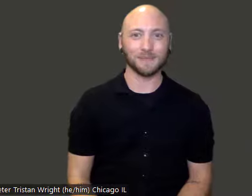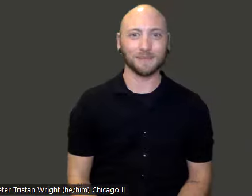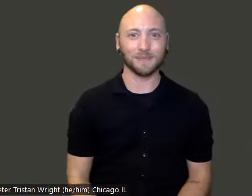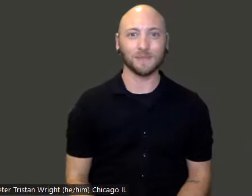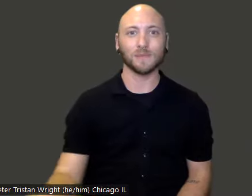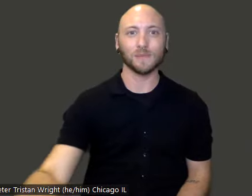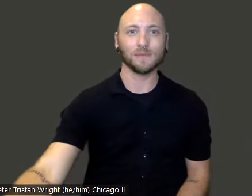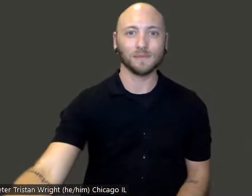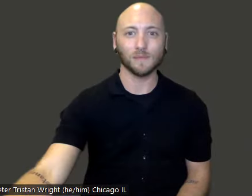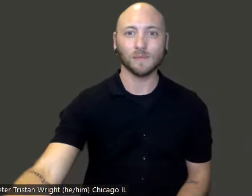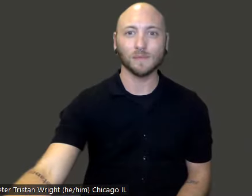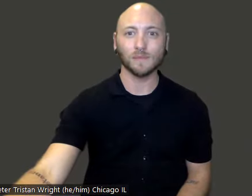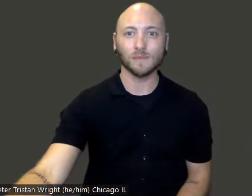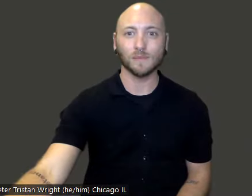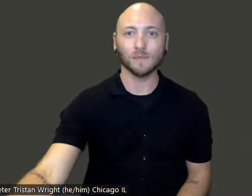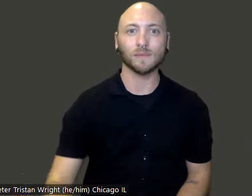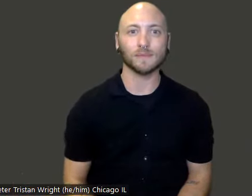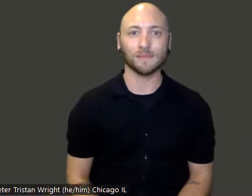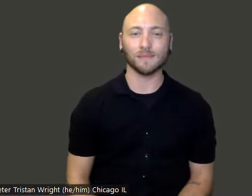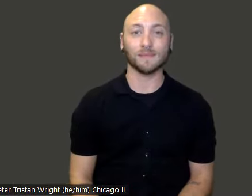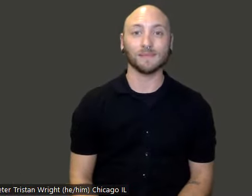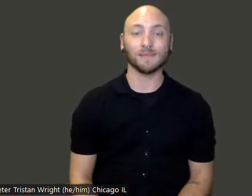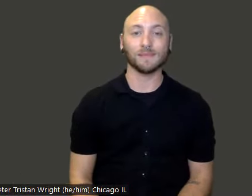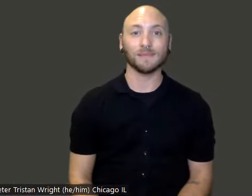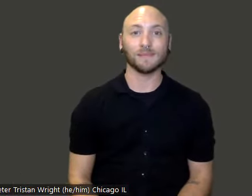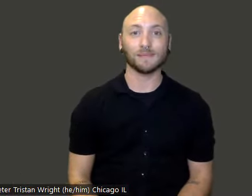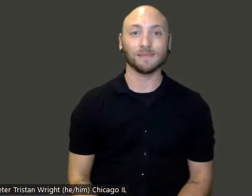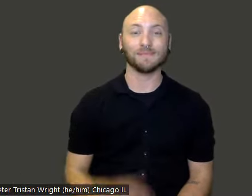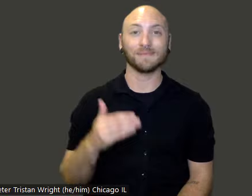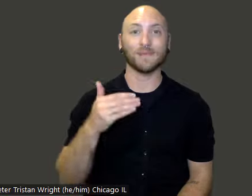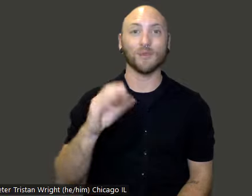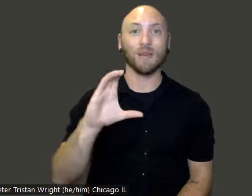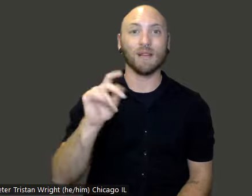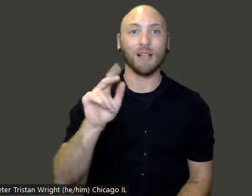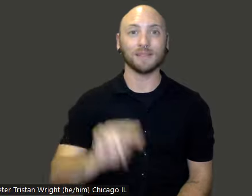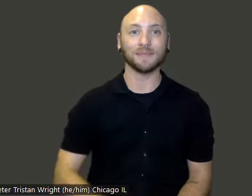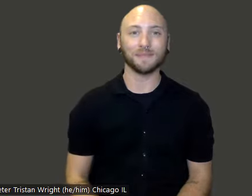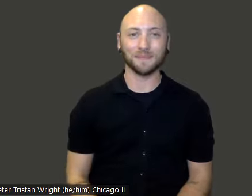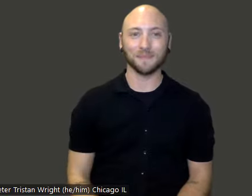Thank you so much, Fitz. And Colin, asking you to unmute. All right.